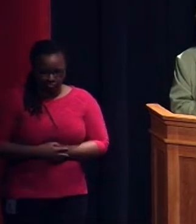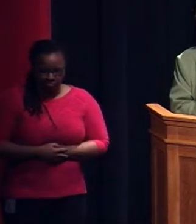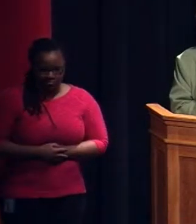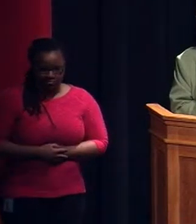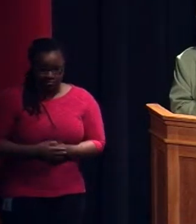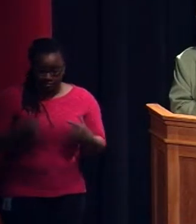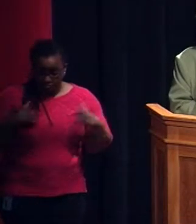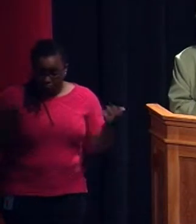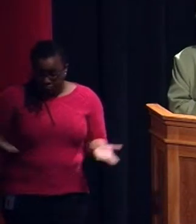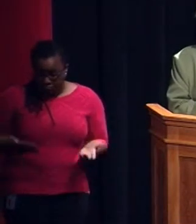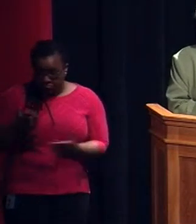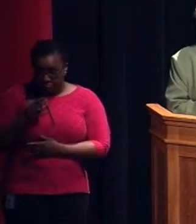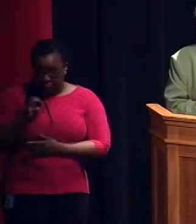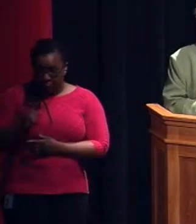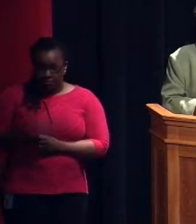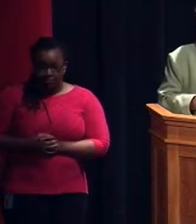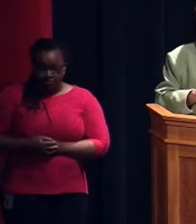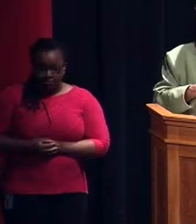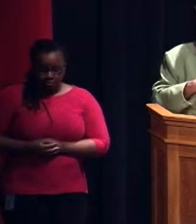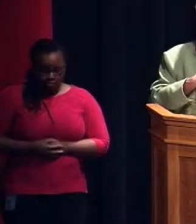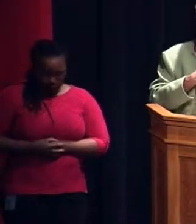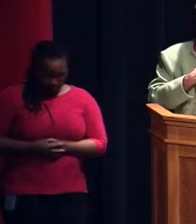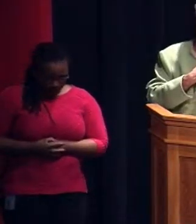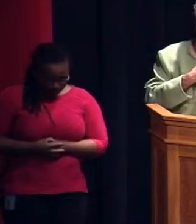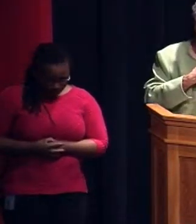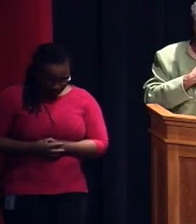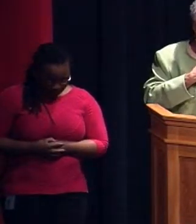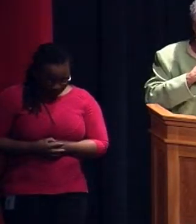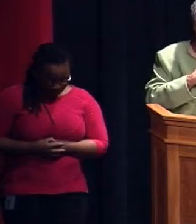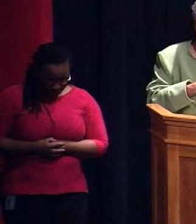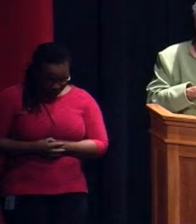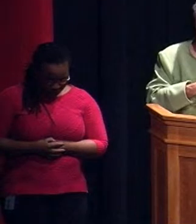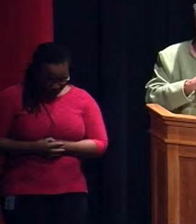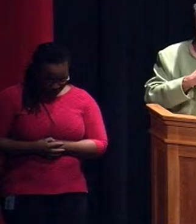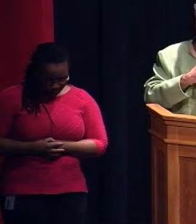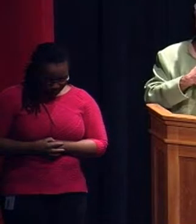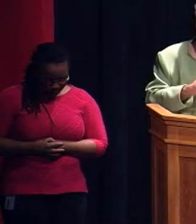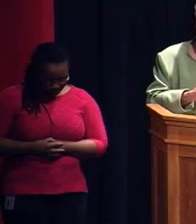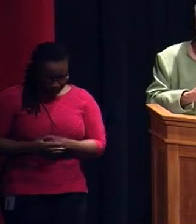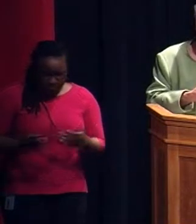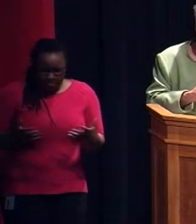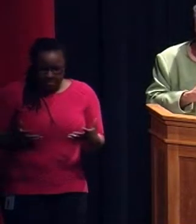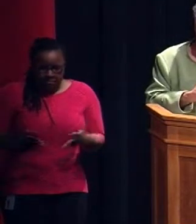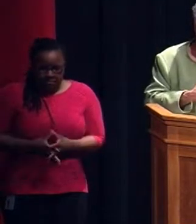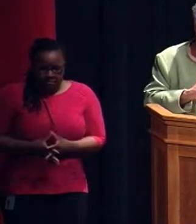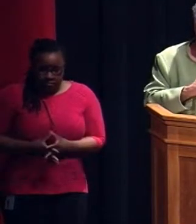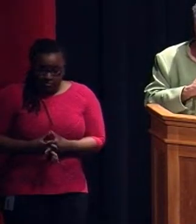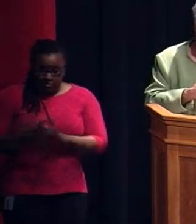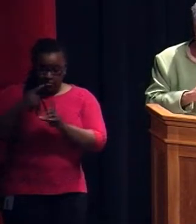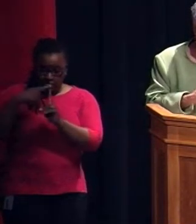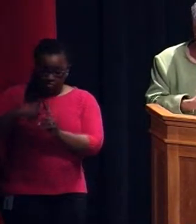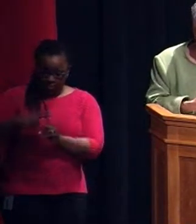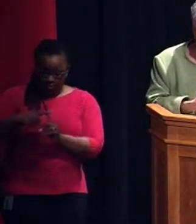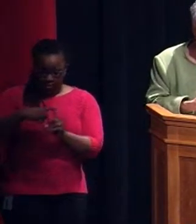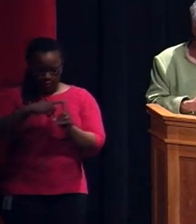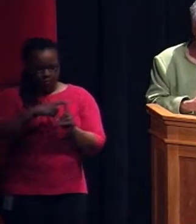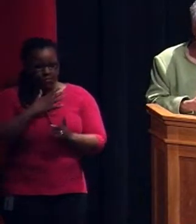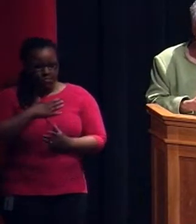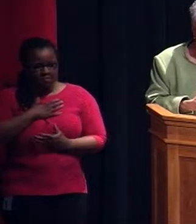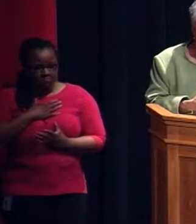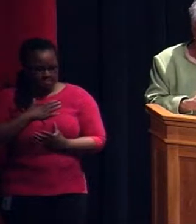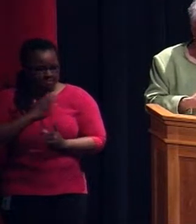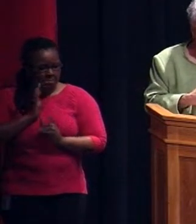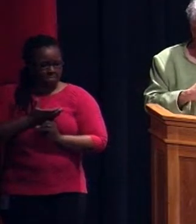that I was here. And it gave me certain components to my